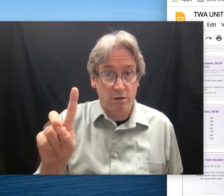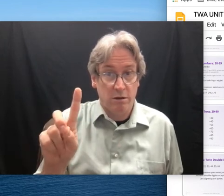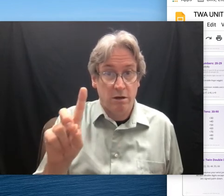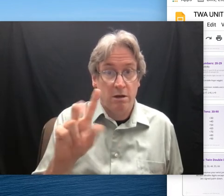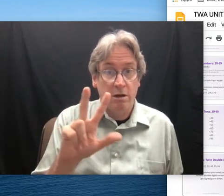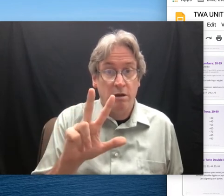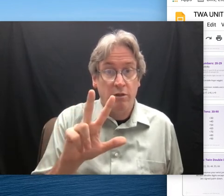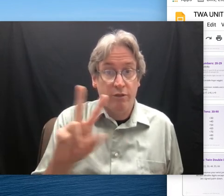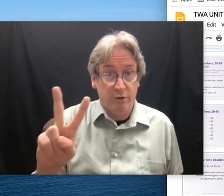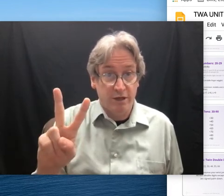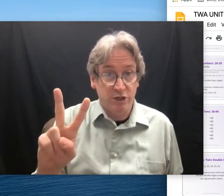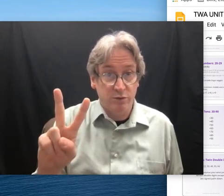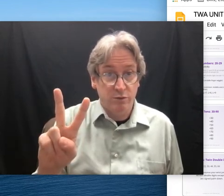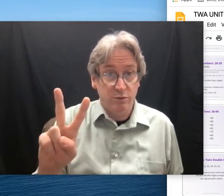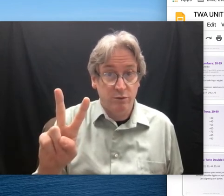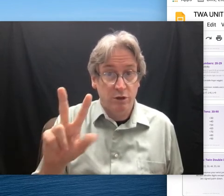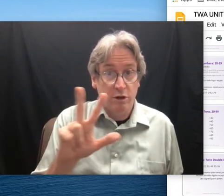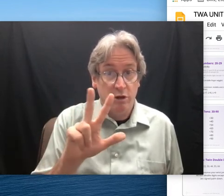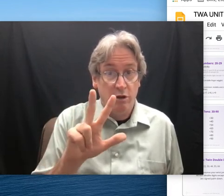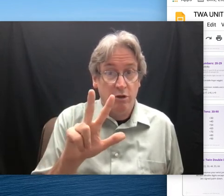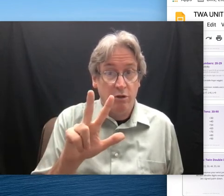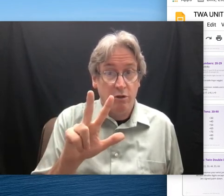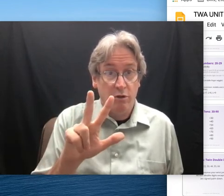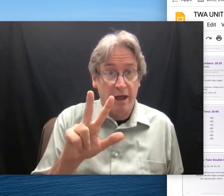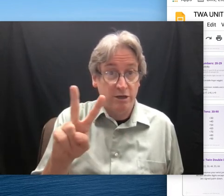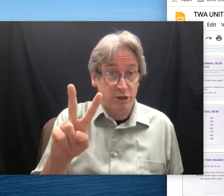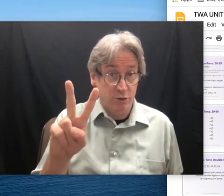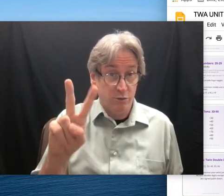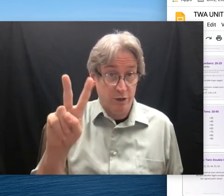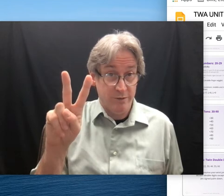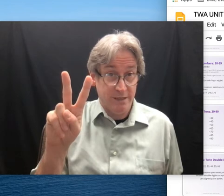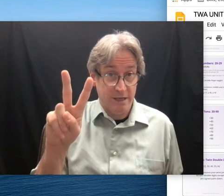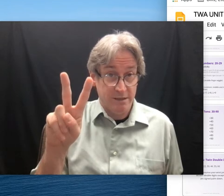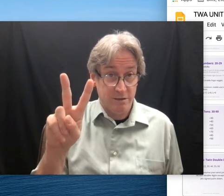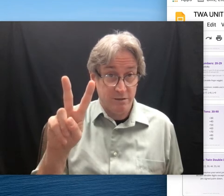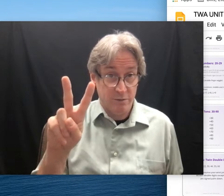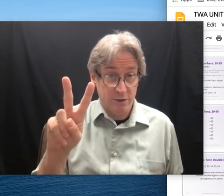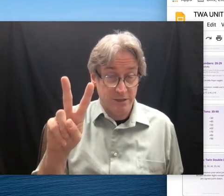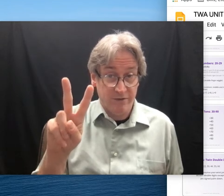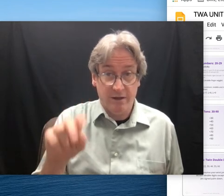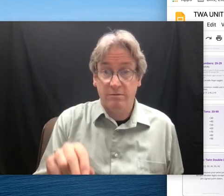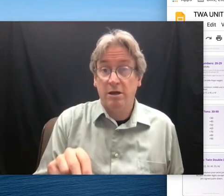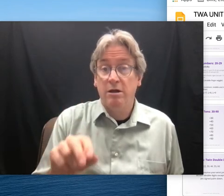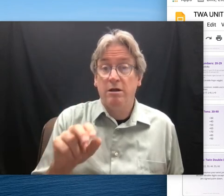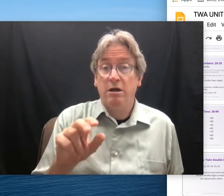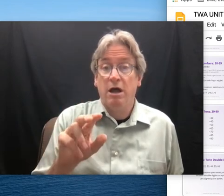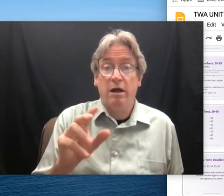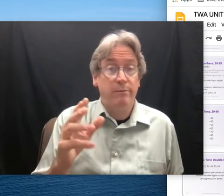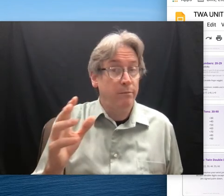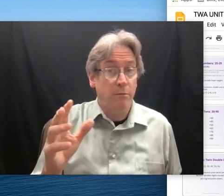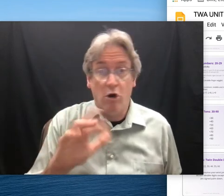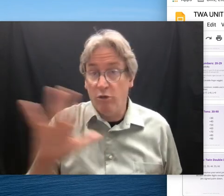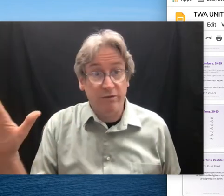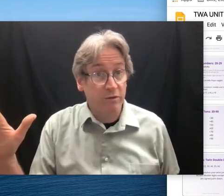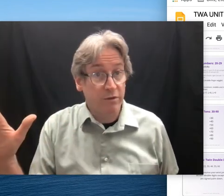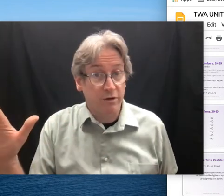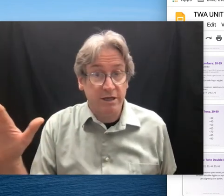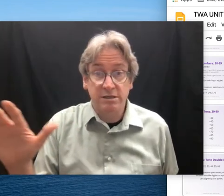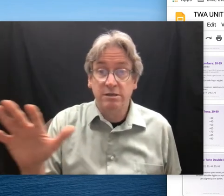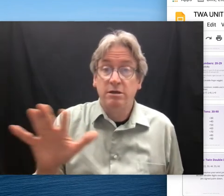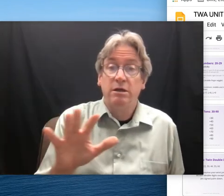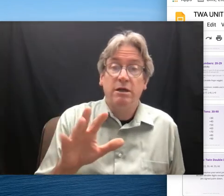31, 32, and 2, we're using this. We're using the V. All the way